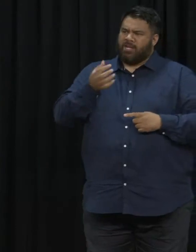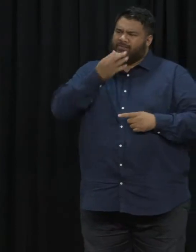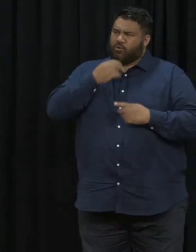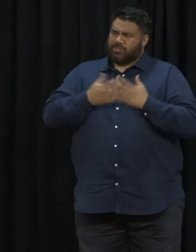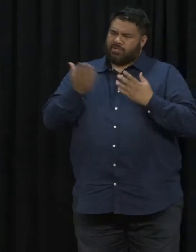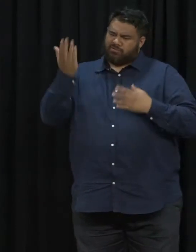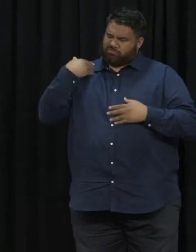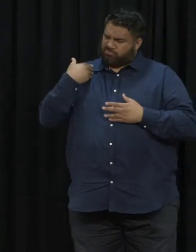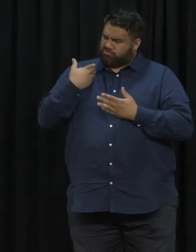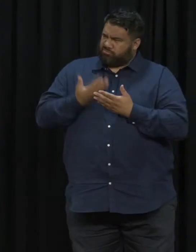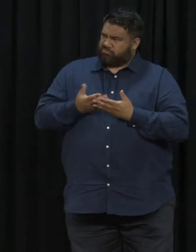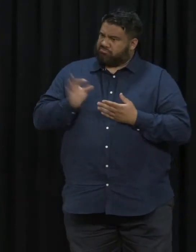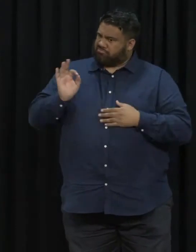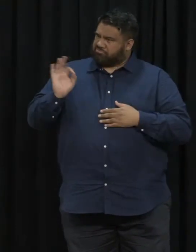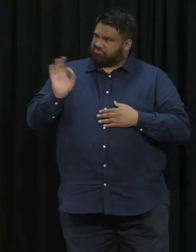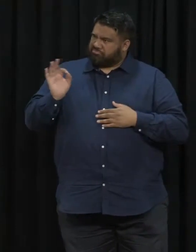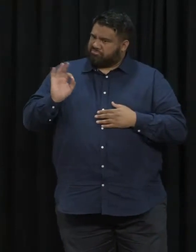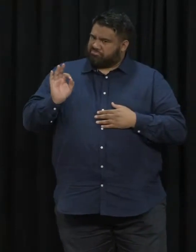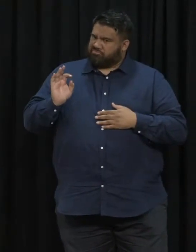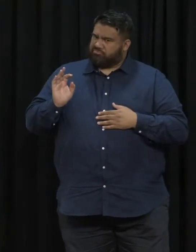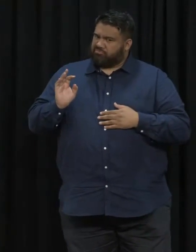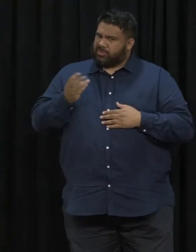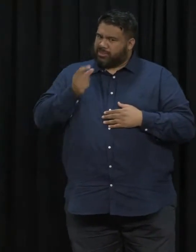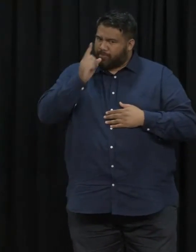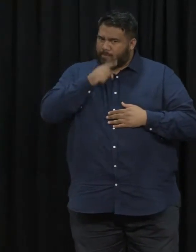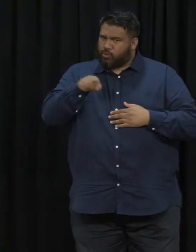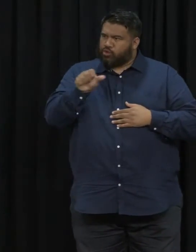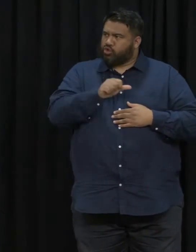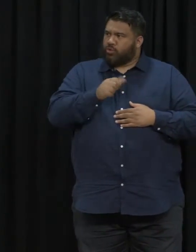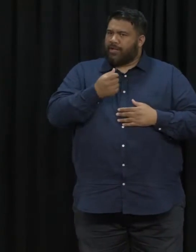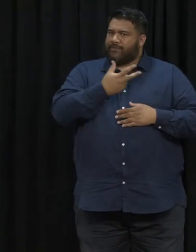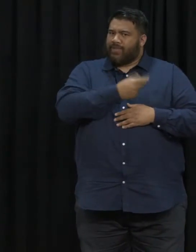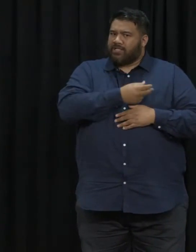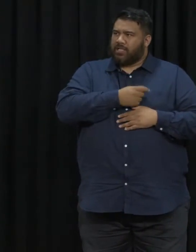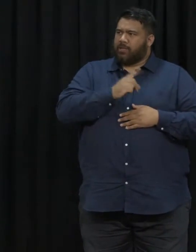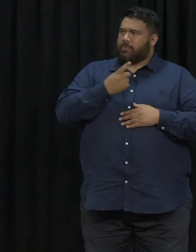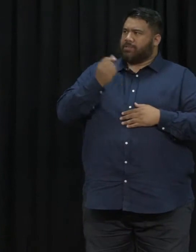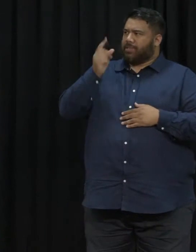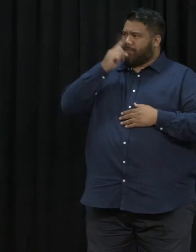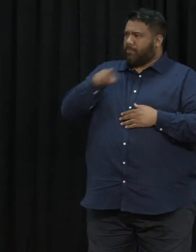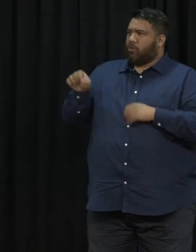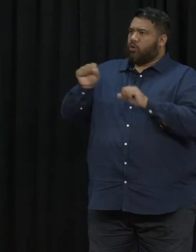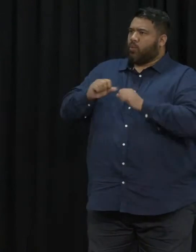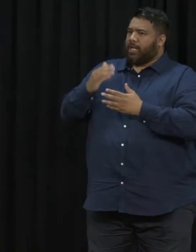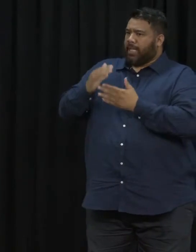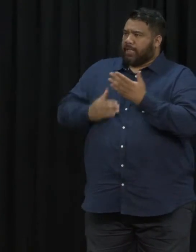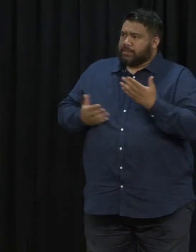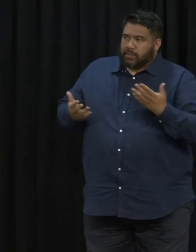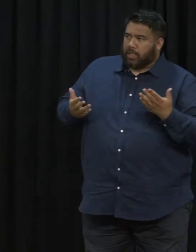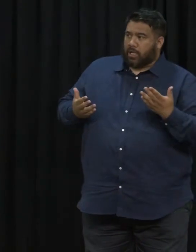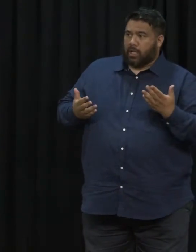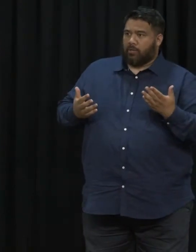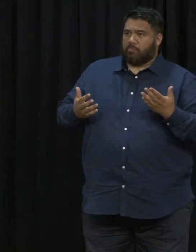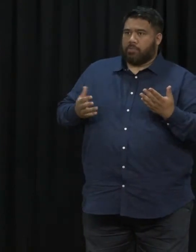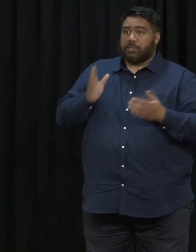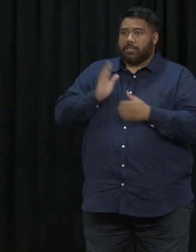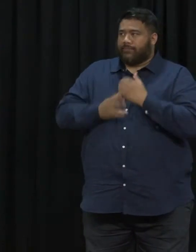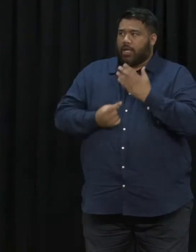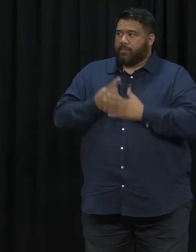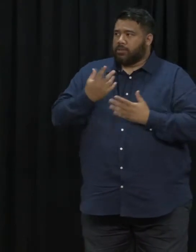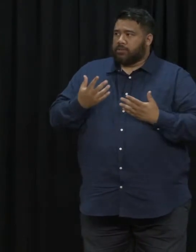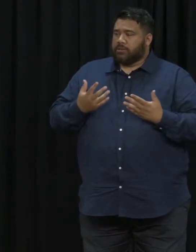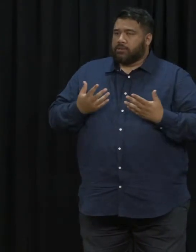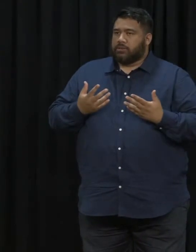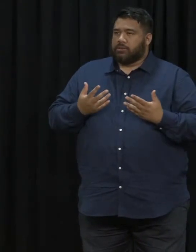who weren't meant to be getting the vaccines are. Why did the plan go out the window? No, I would disagree with that. So I'll let Dr. Bloomfield